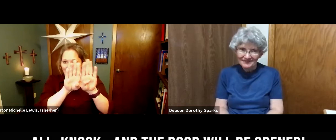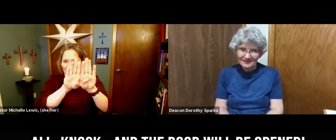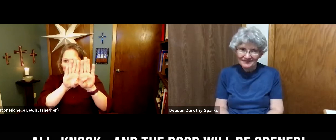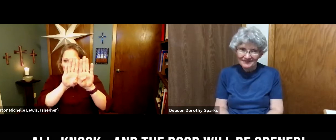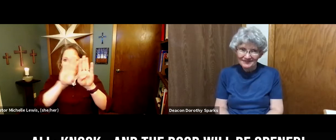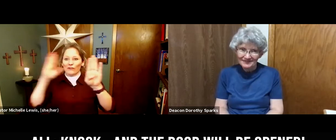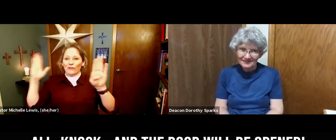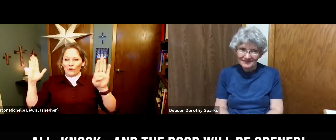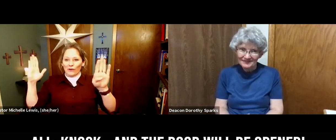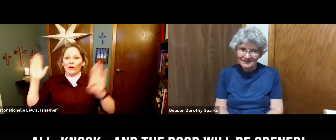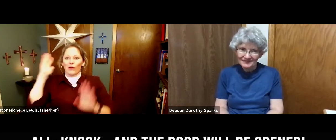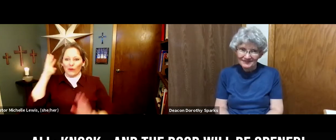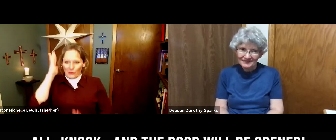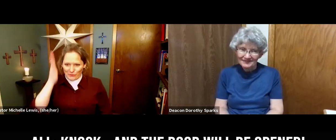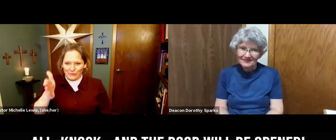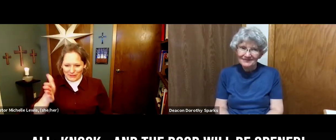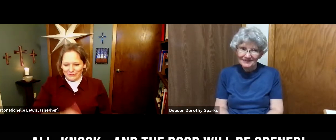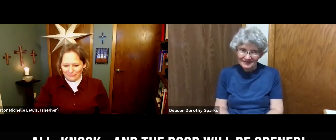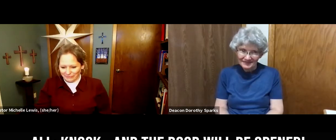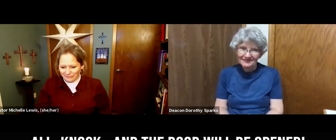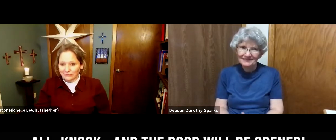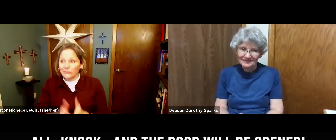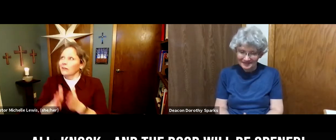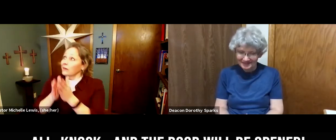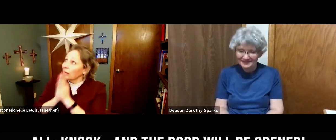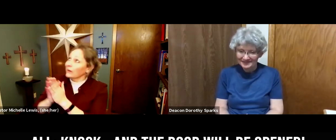knock and the door will be opened,